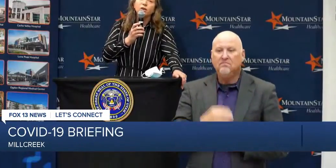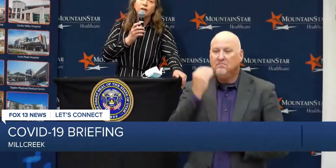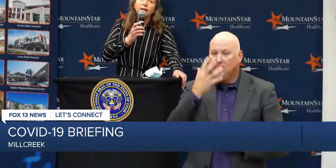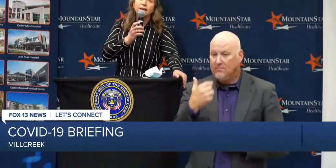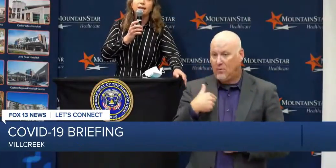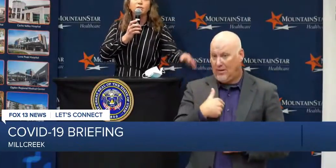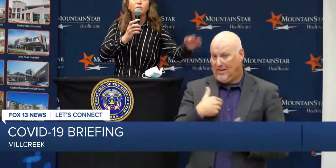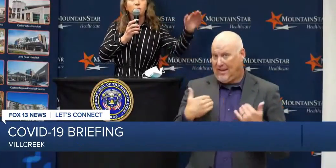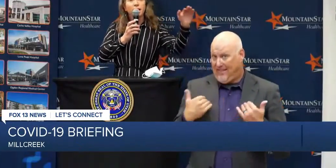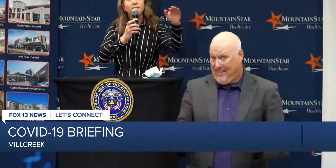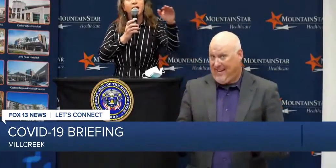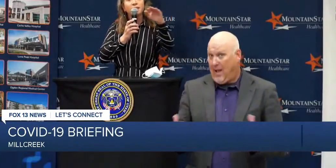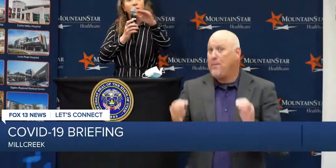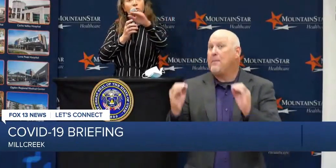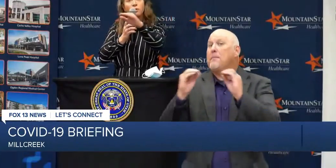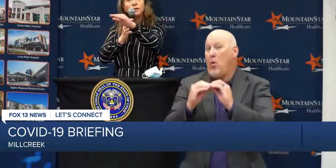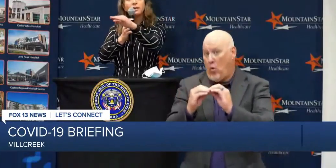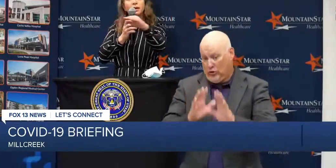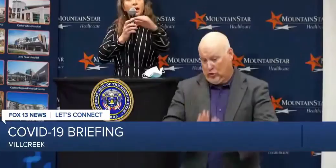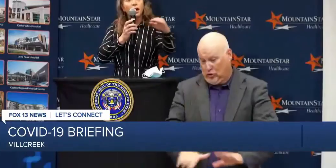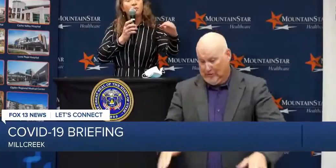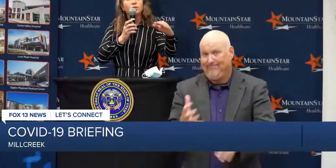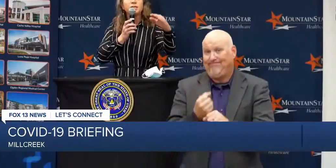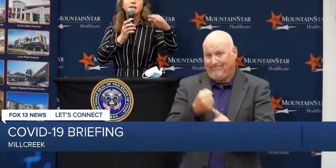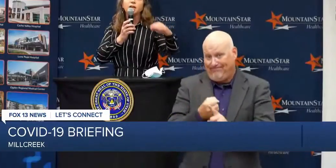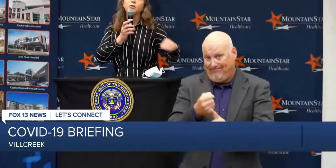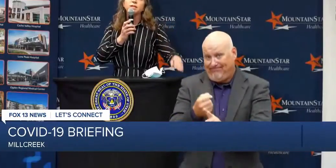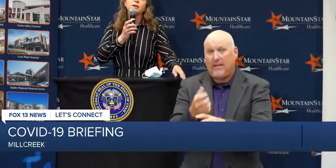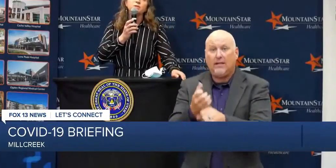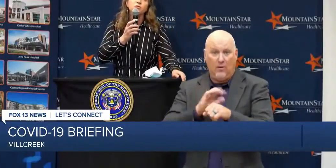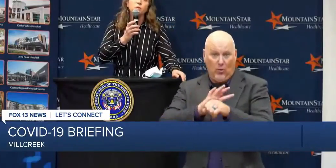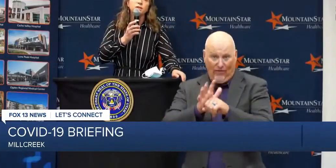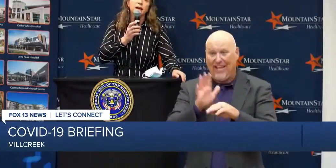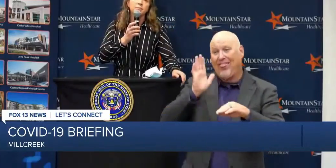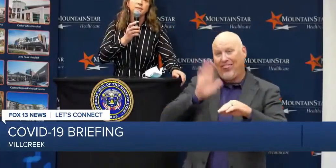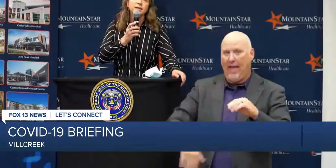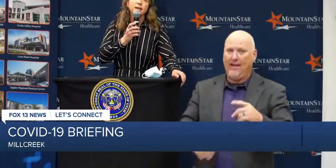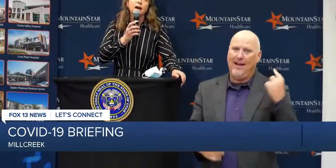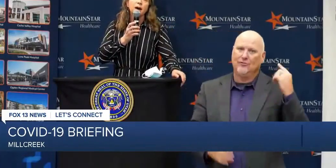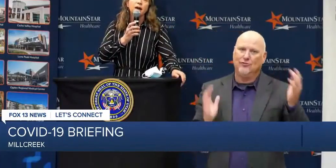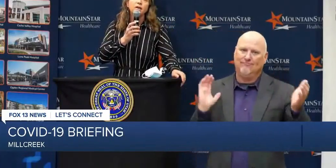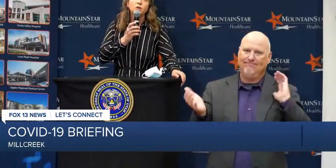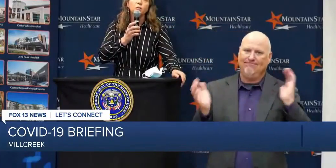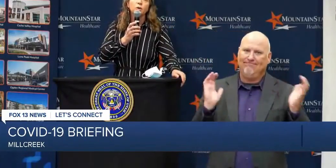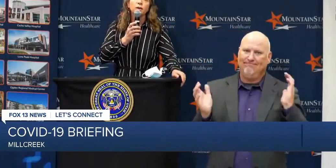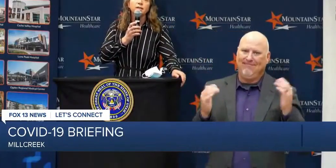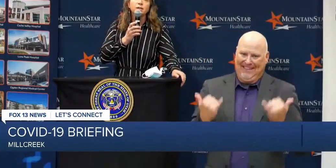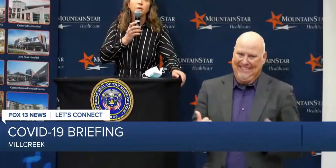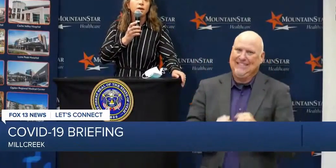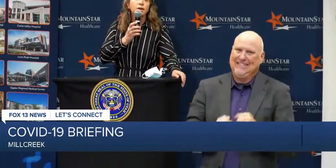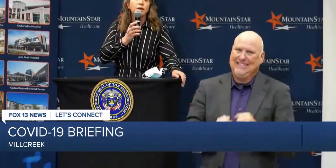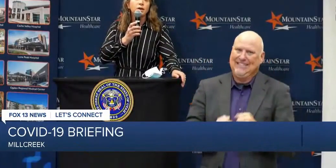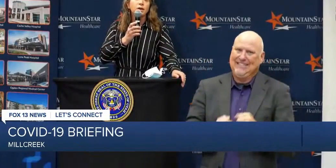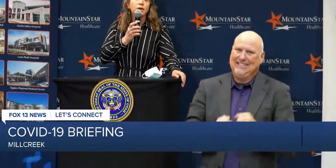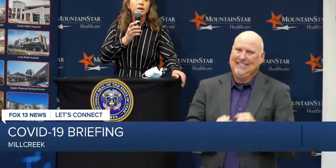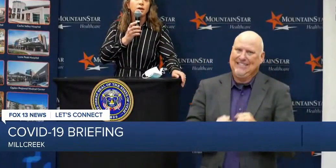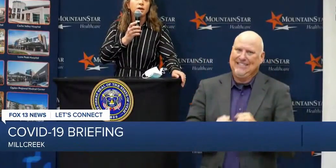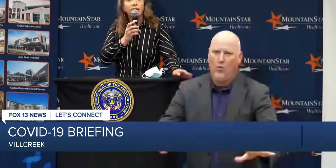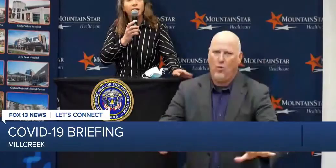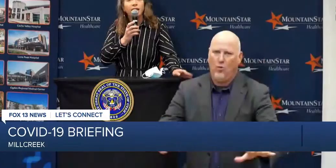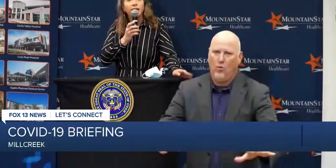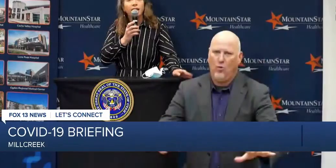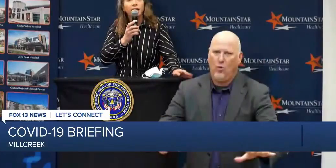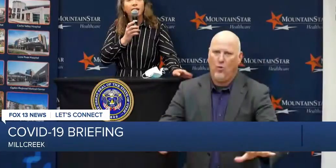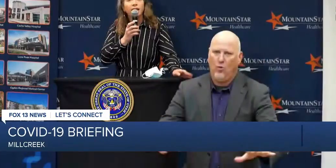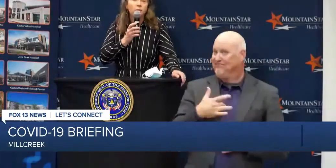that could either remain at that level versus increase up to 4 times by October. And so just